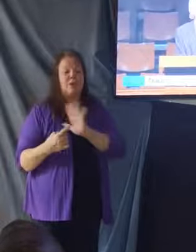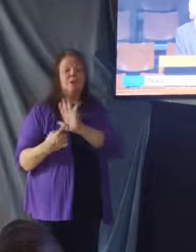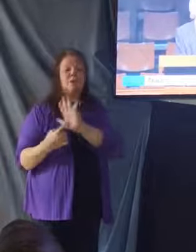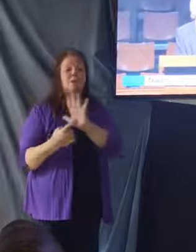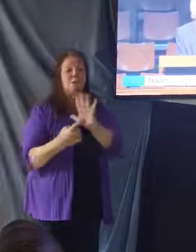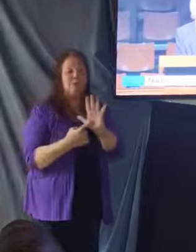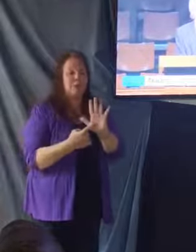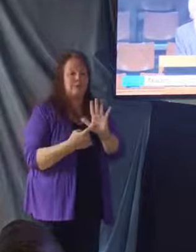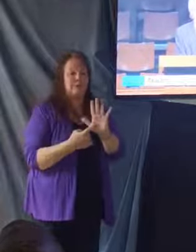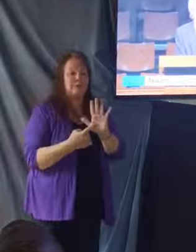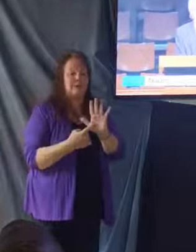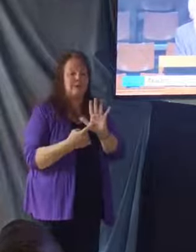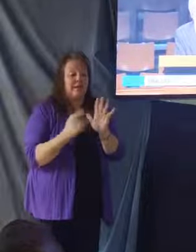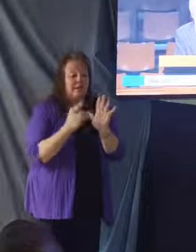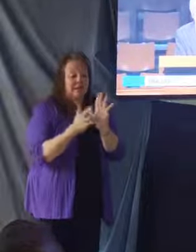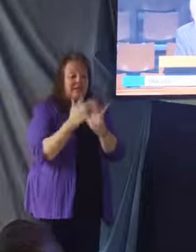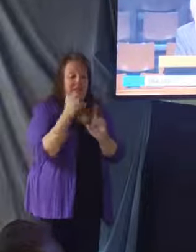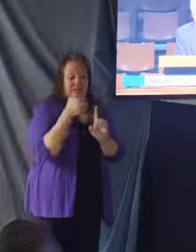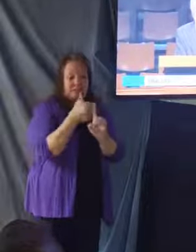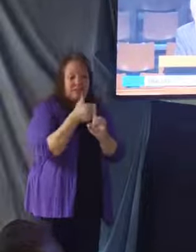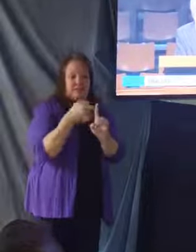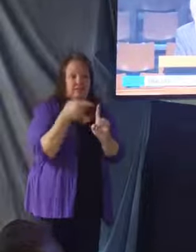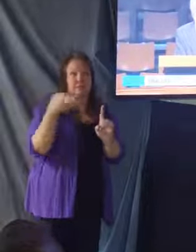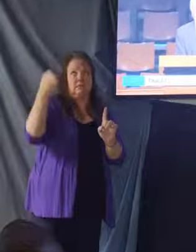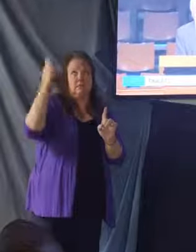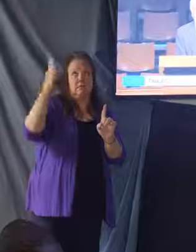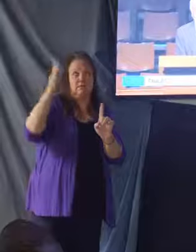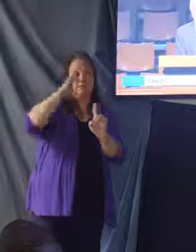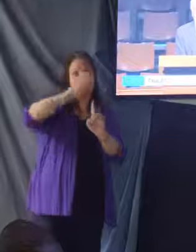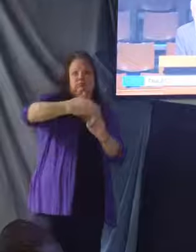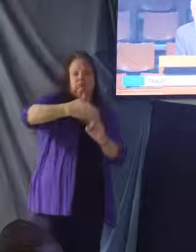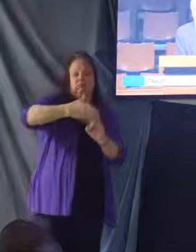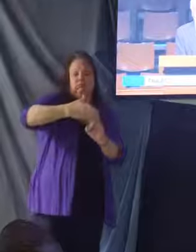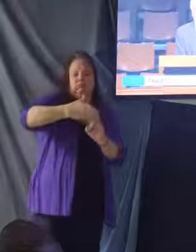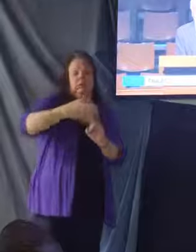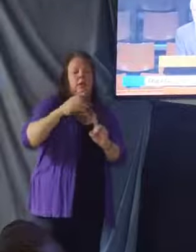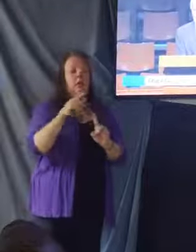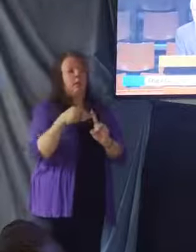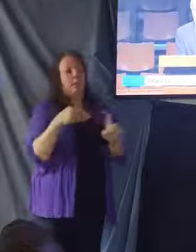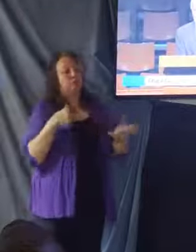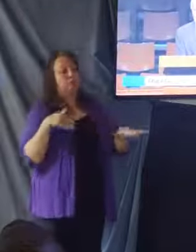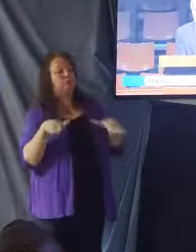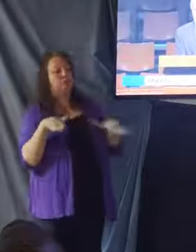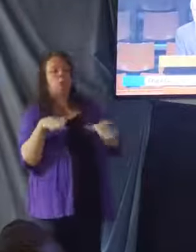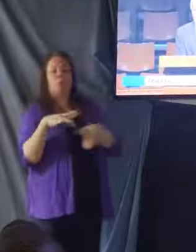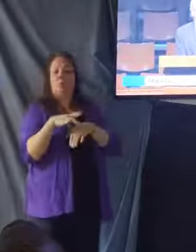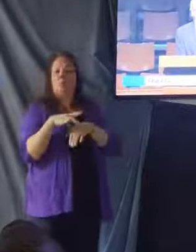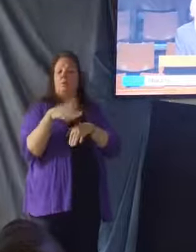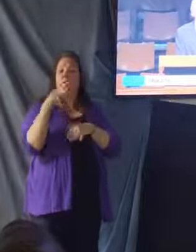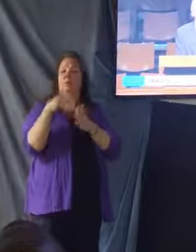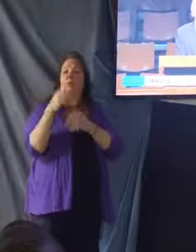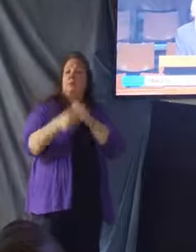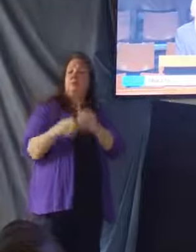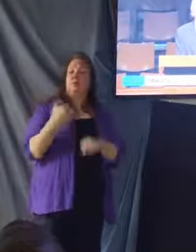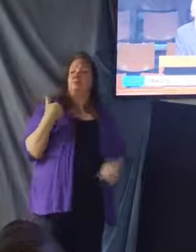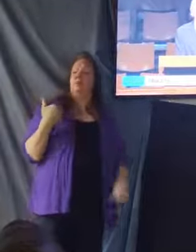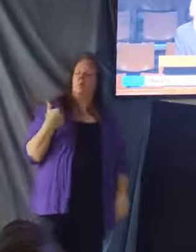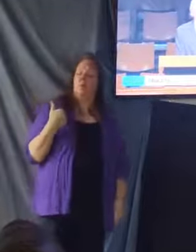displays the deity of Jesus Christ. When he walked the earth 2,000 years